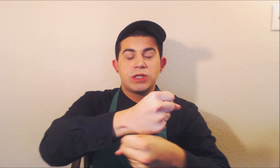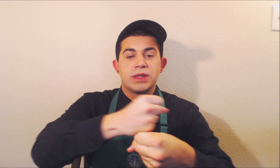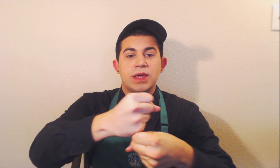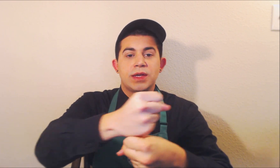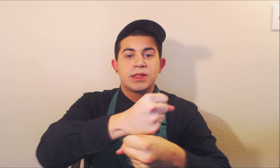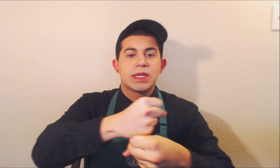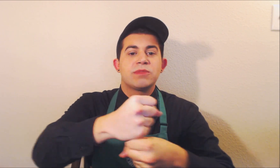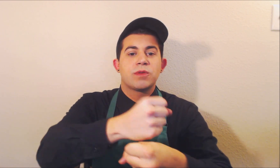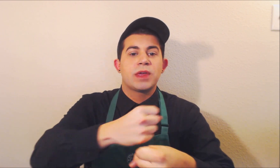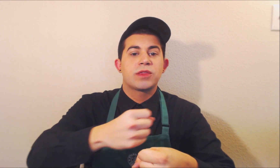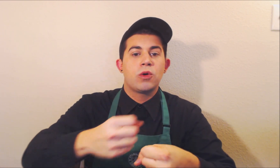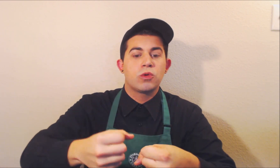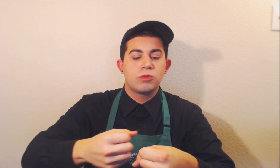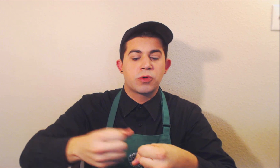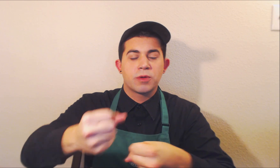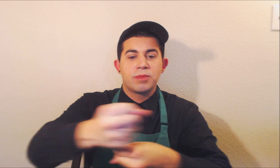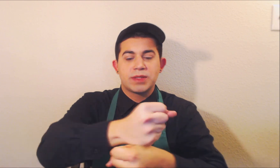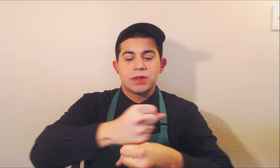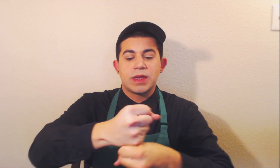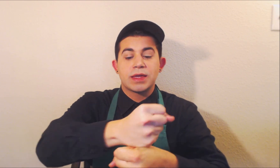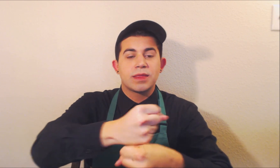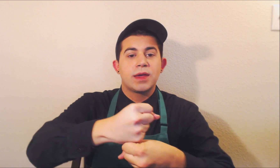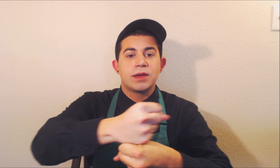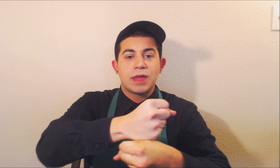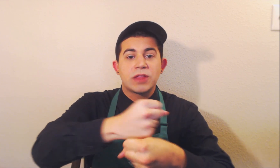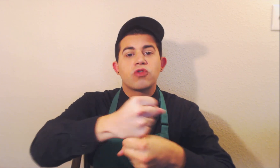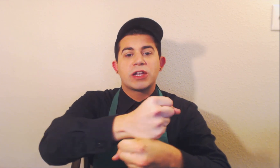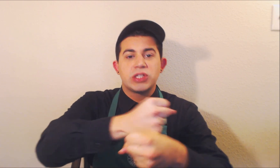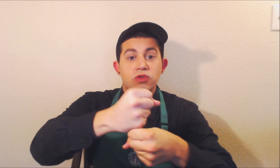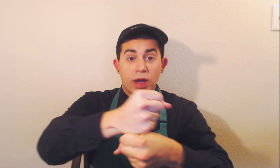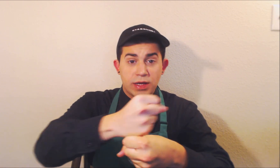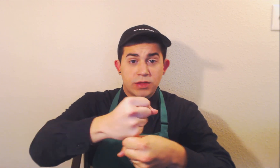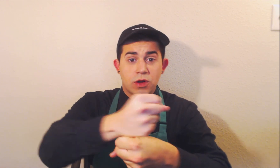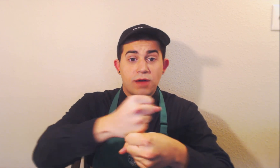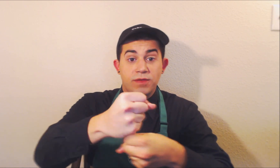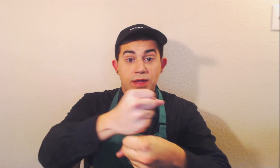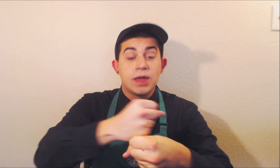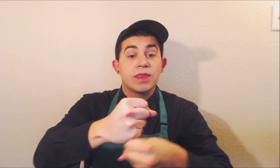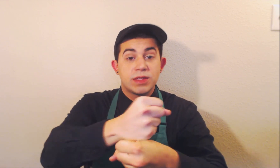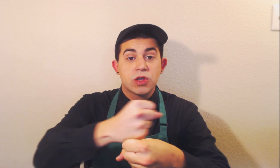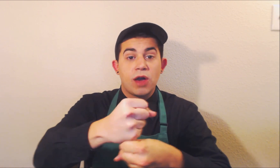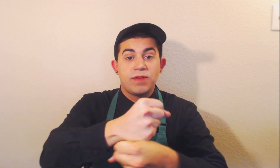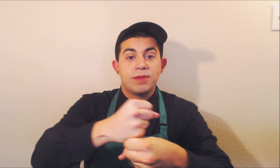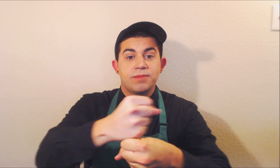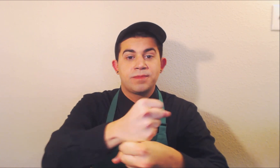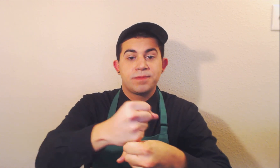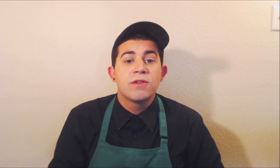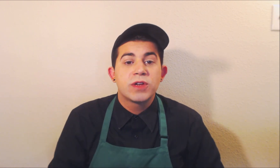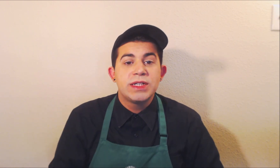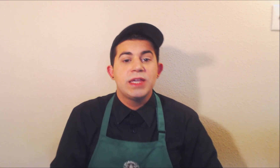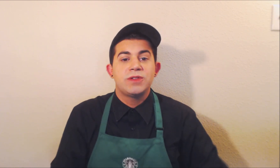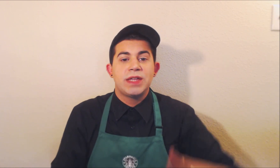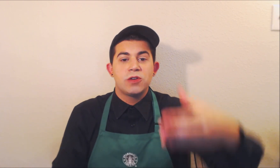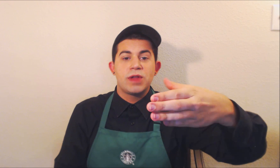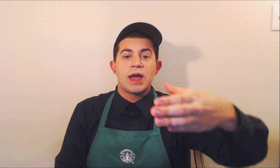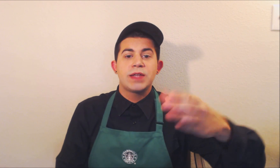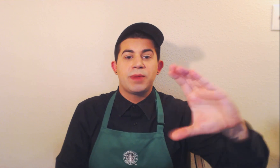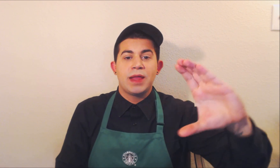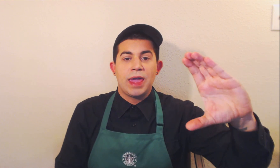motion. This comes from like the old mortar and pestle, like they're actually grinding a coffee. This is coffee. For tea, you take your non-dominant